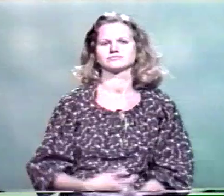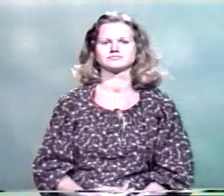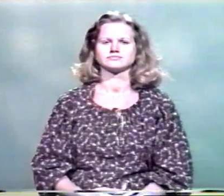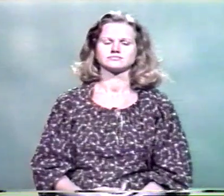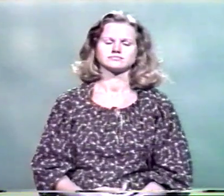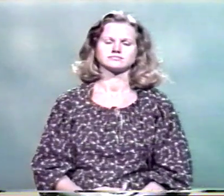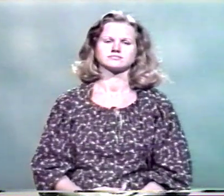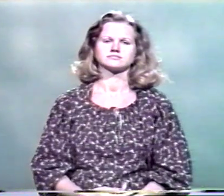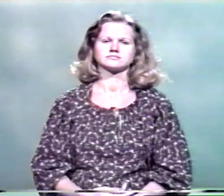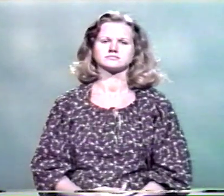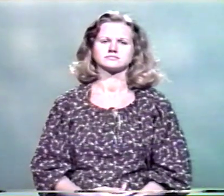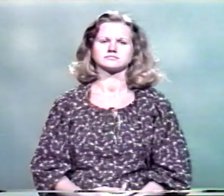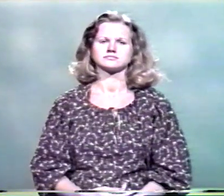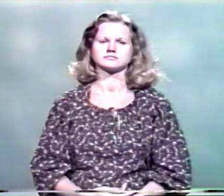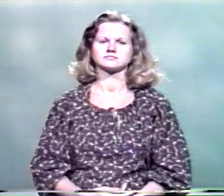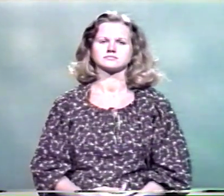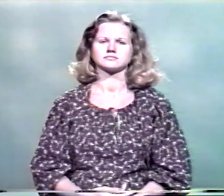The one who drew the map messed up.